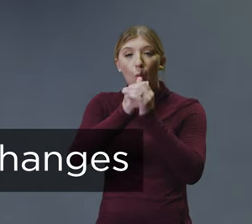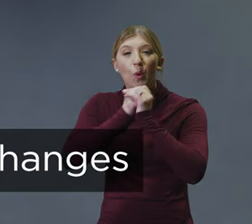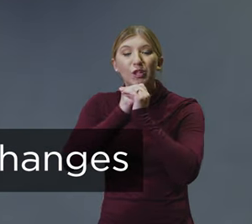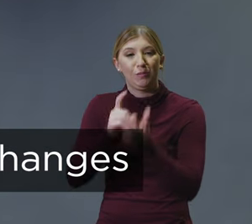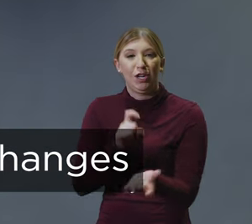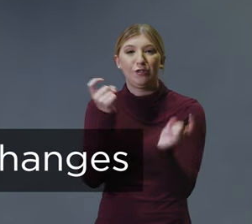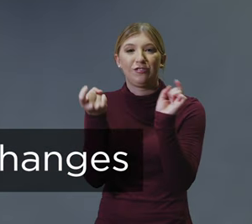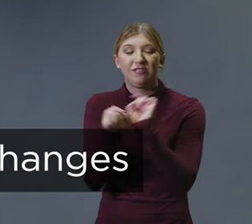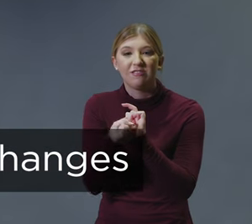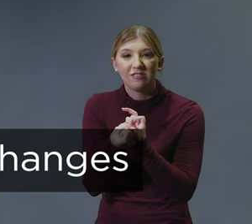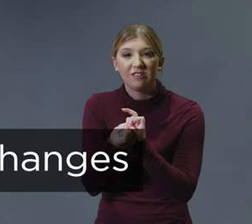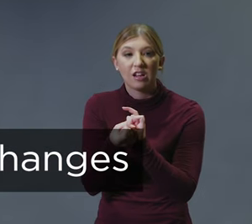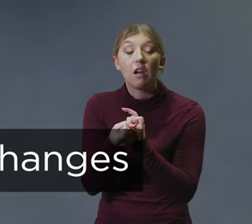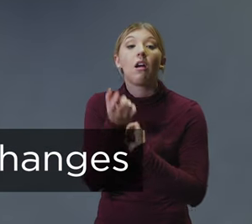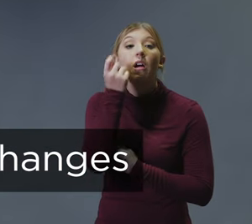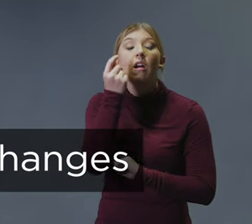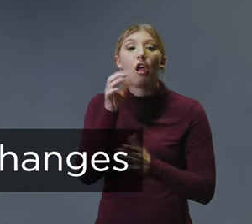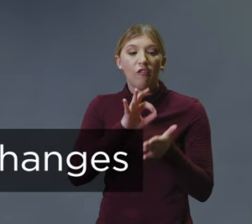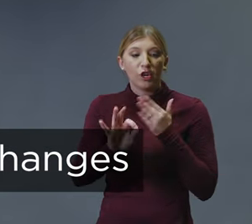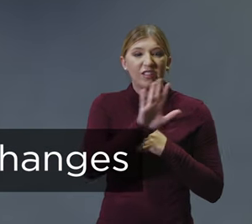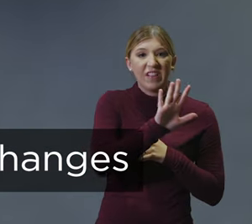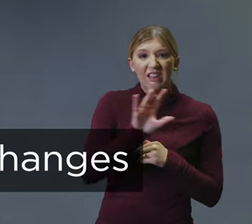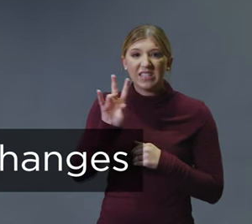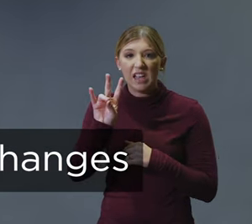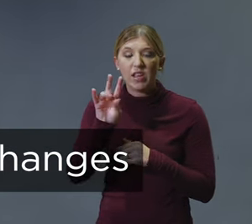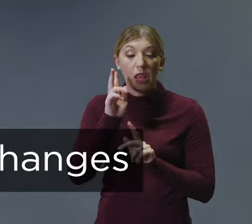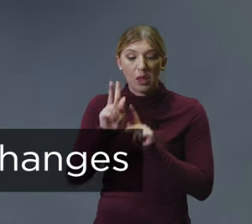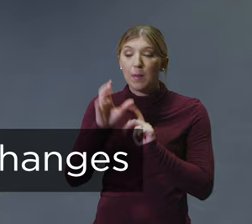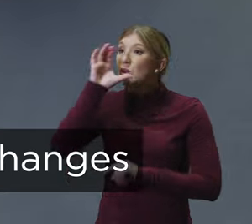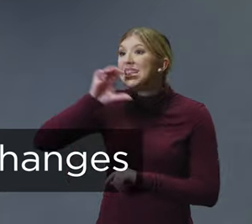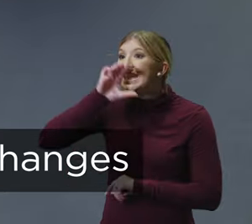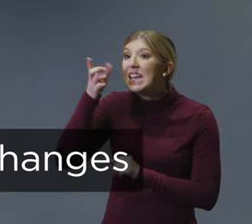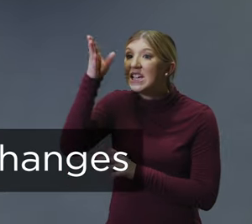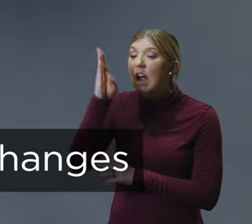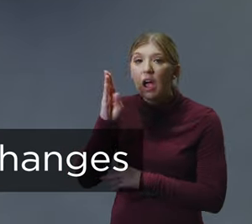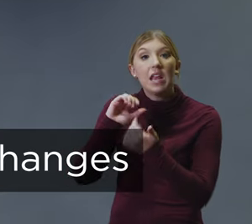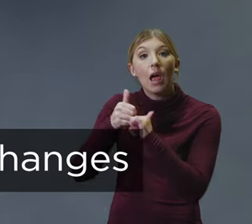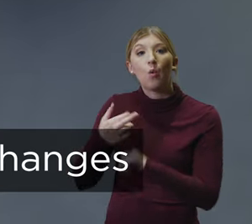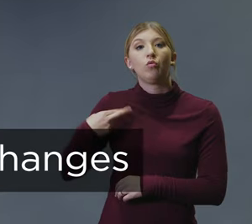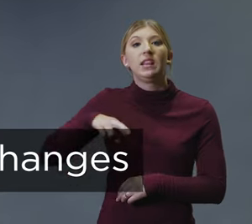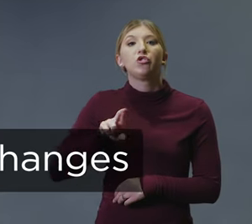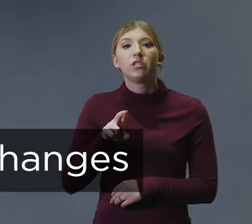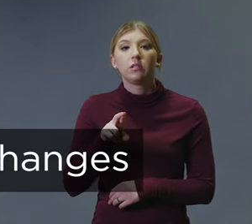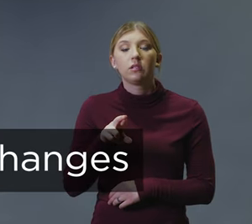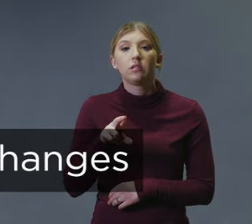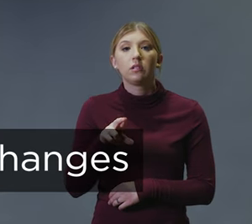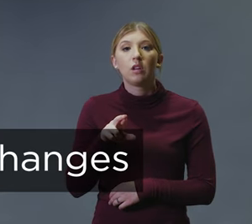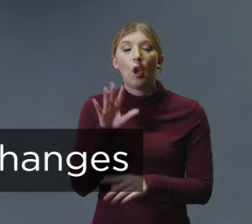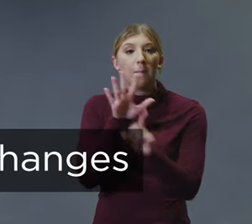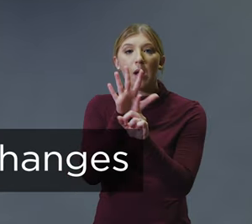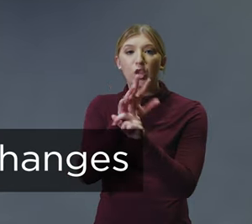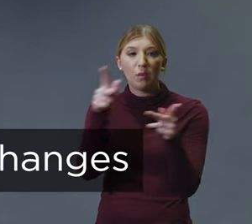changes. As we saw in verses 5 and 7, the people are seeking God through religion. Those